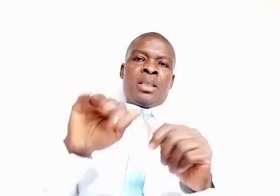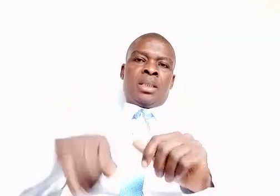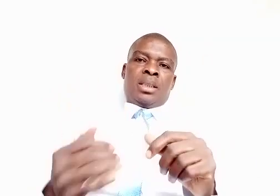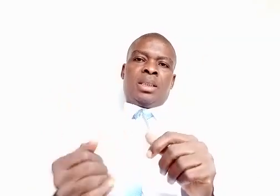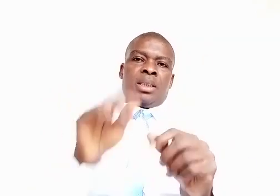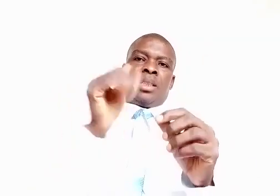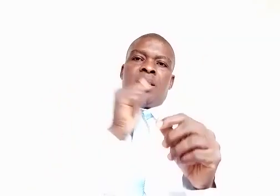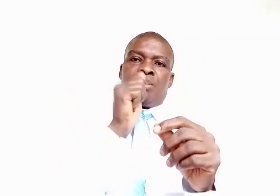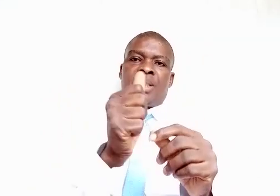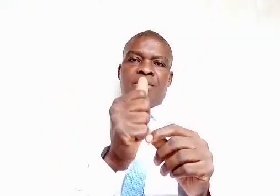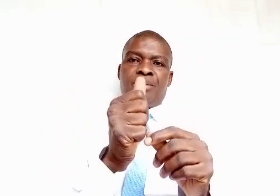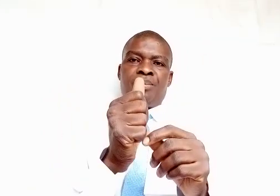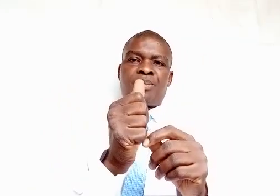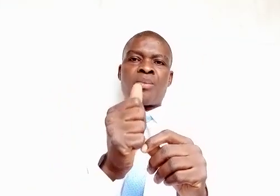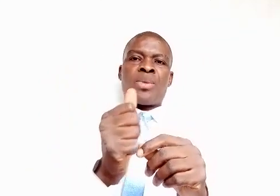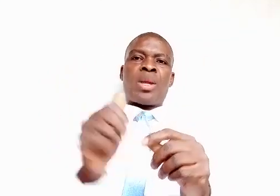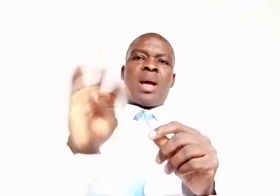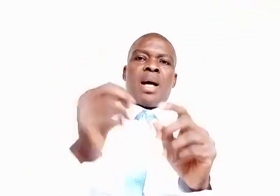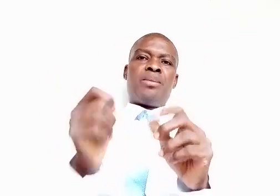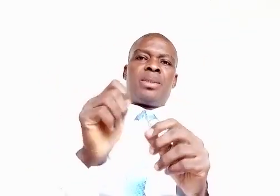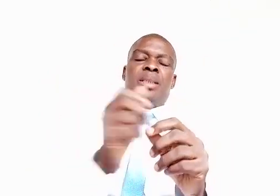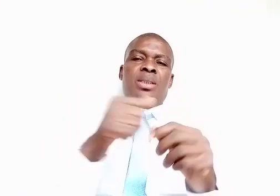himself admitted he was to blame.